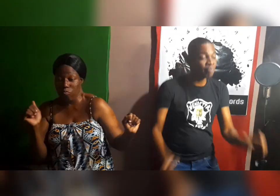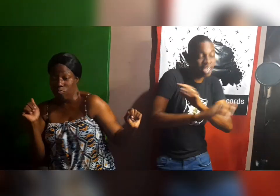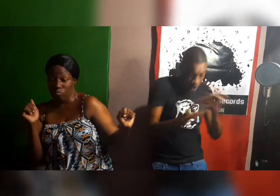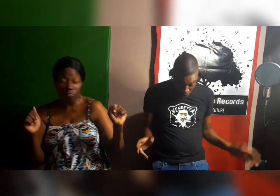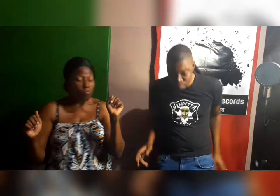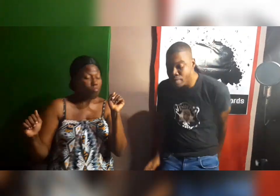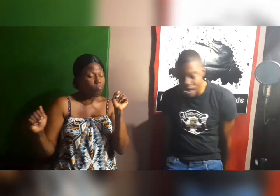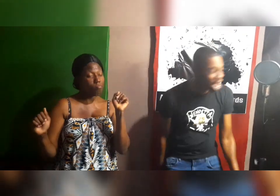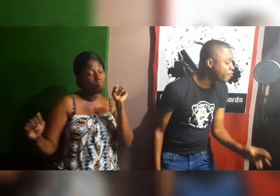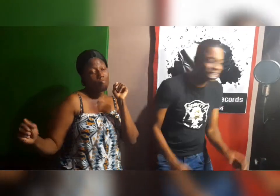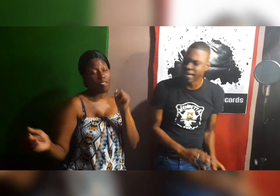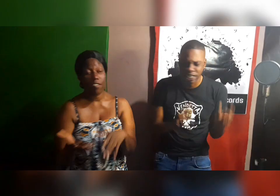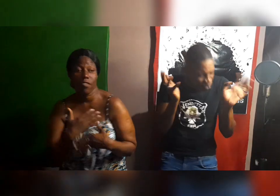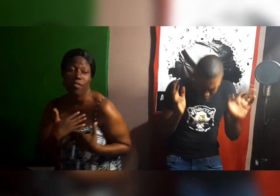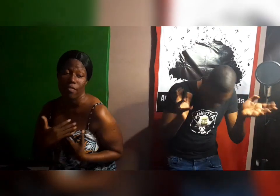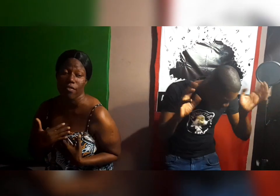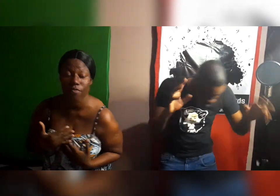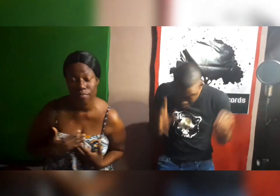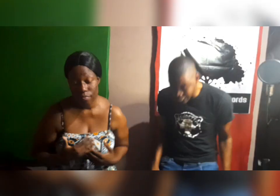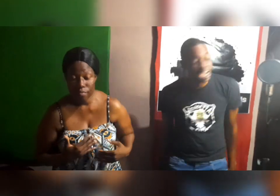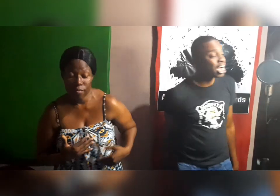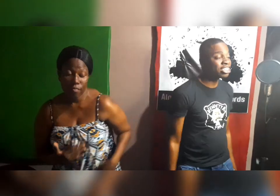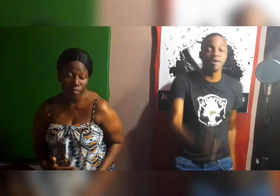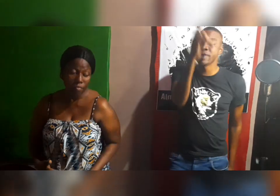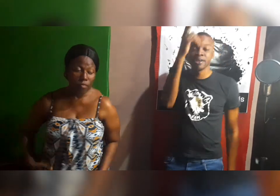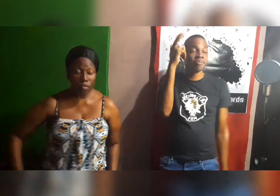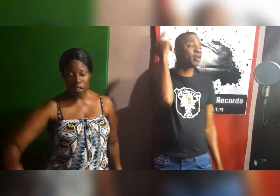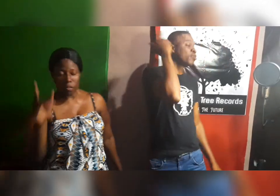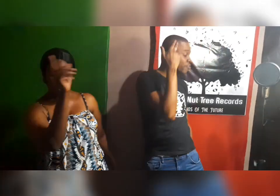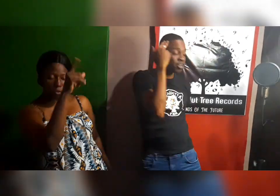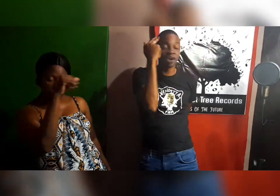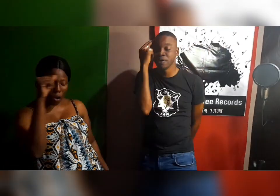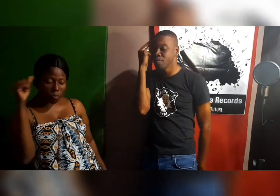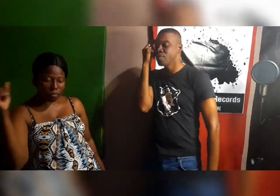For now.